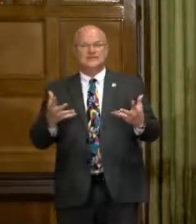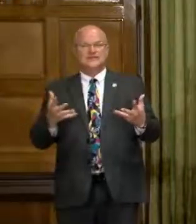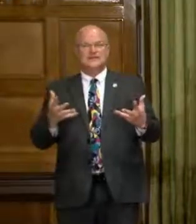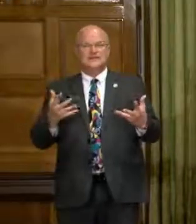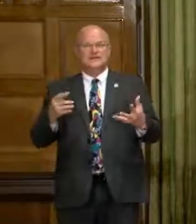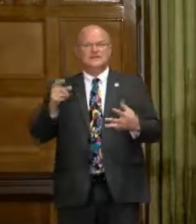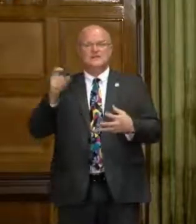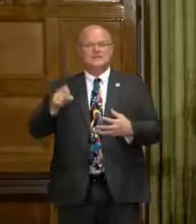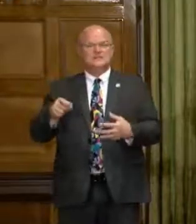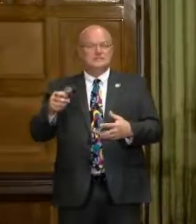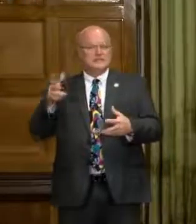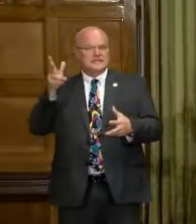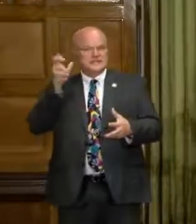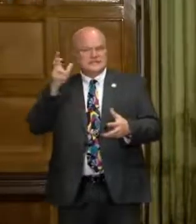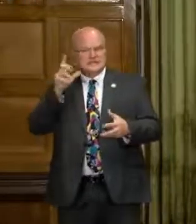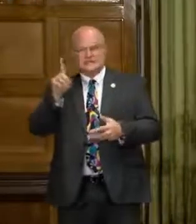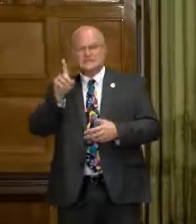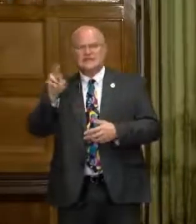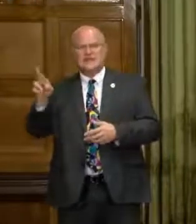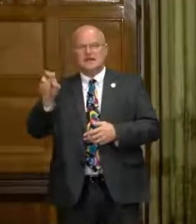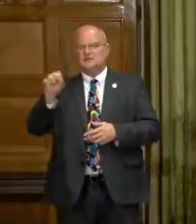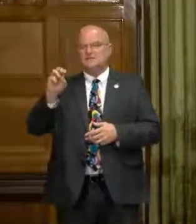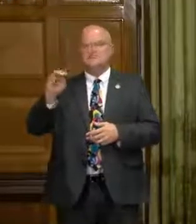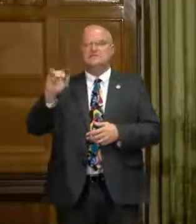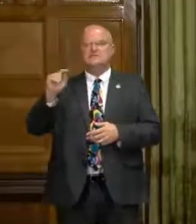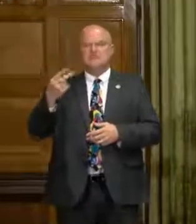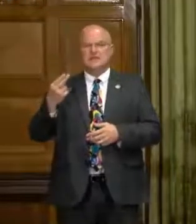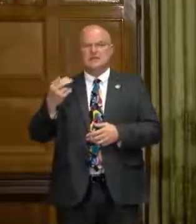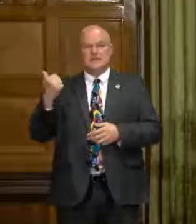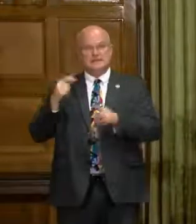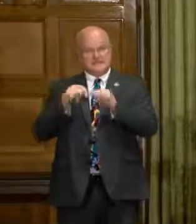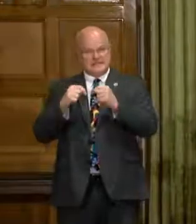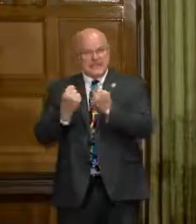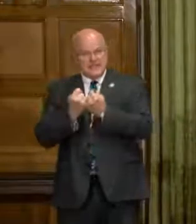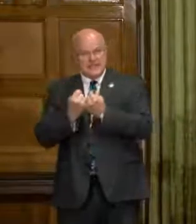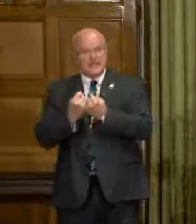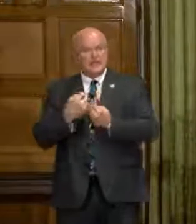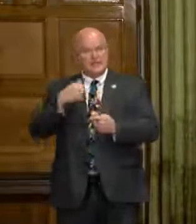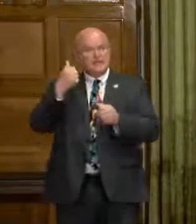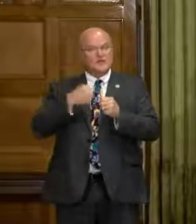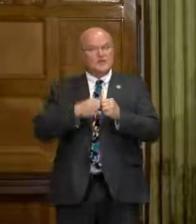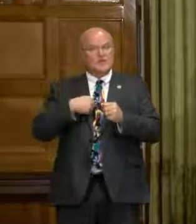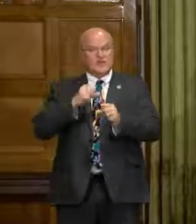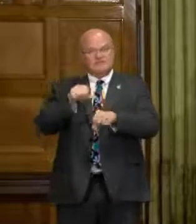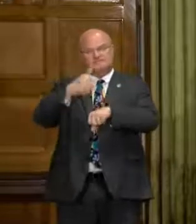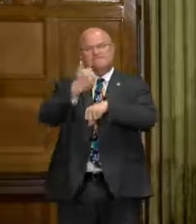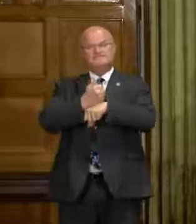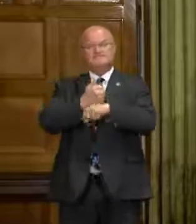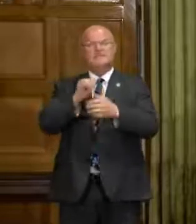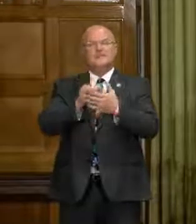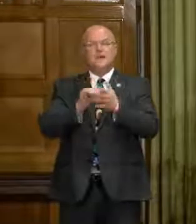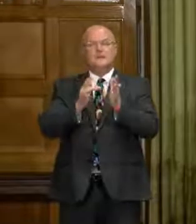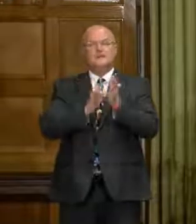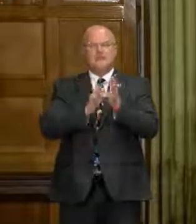we have to listen to Dr. Smith and his team. And as you remember, I created the